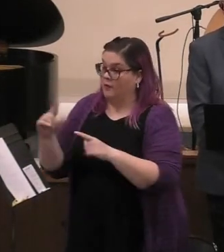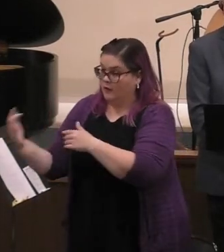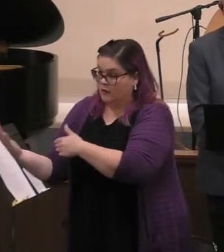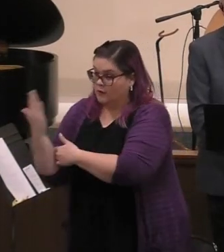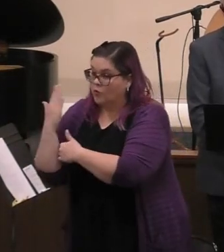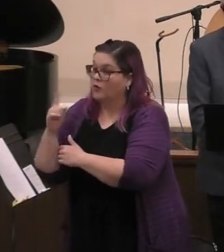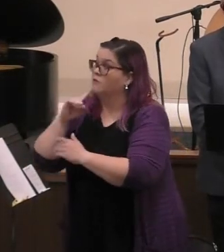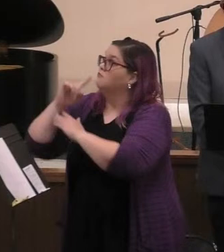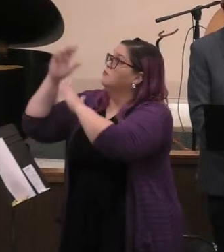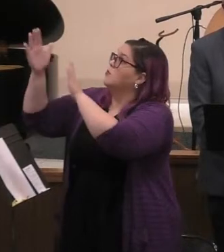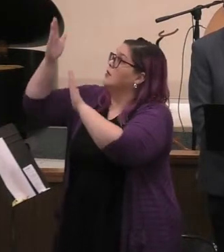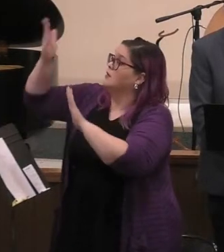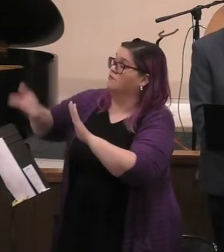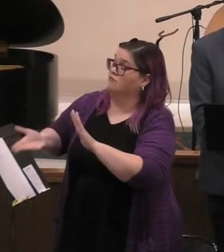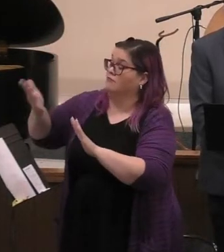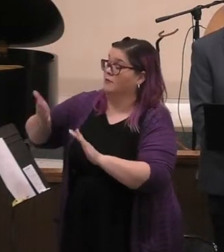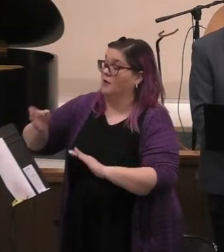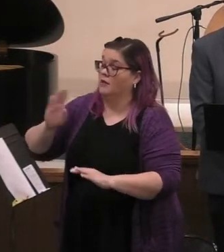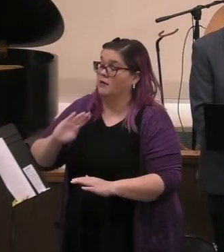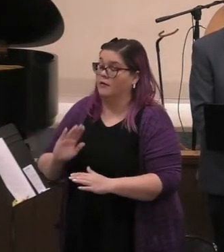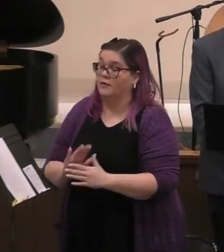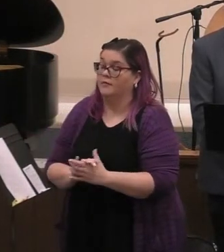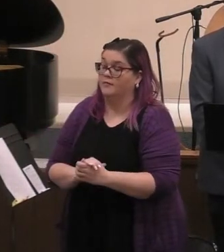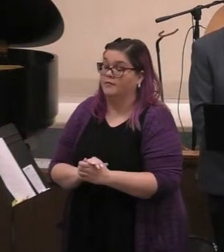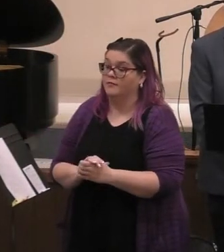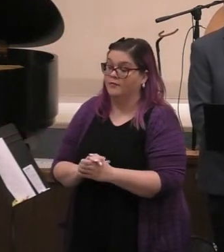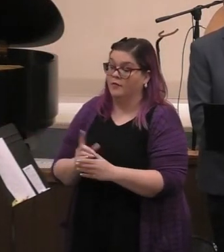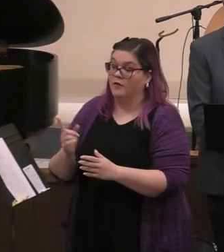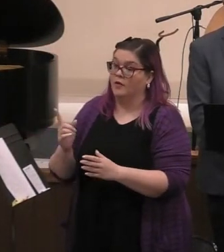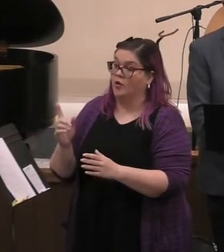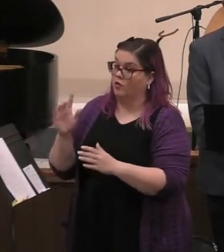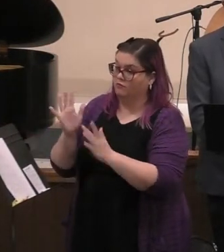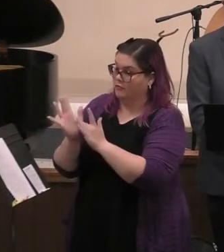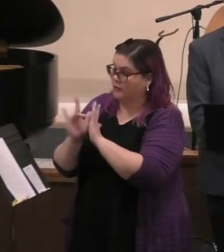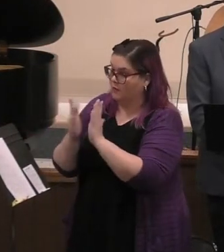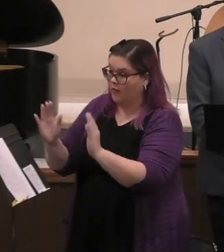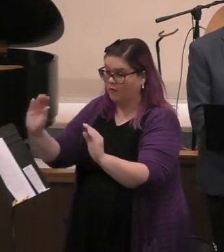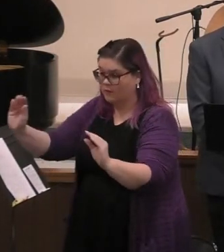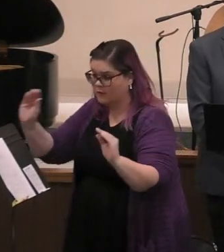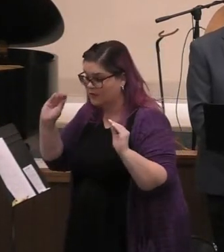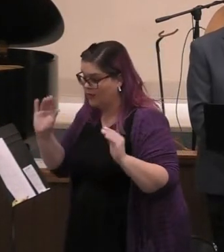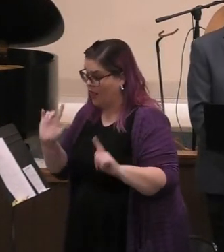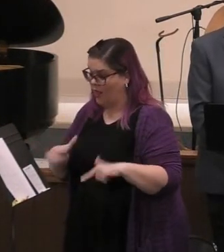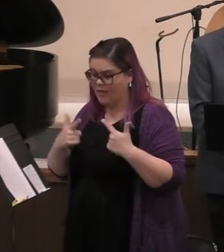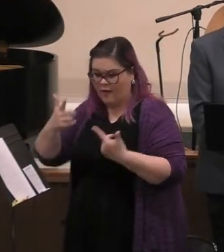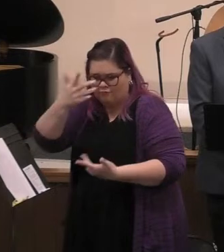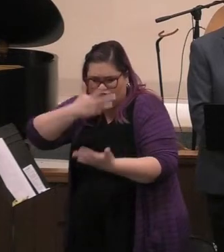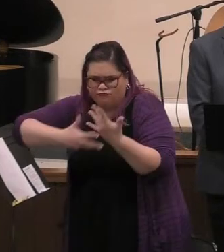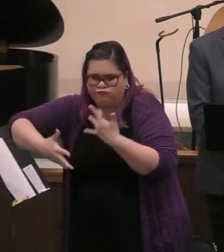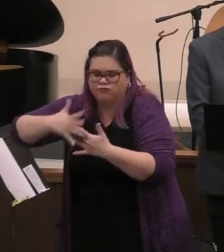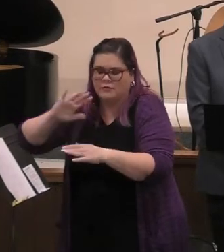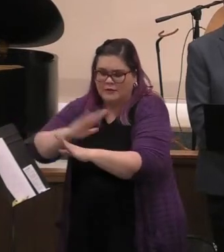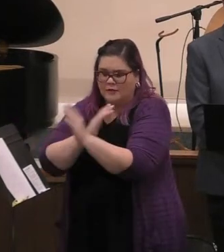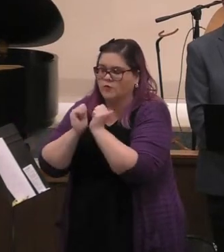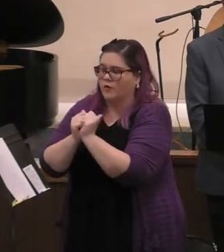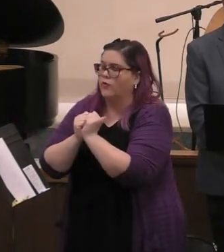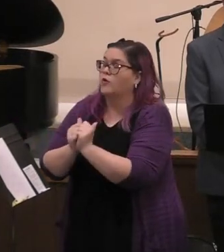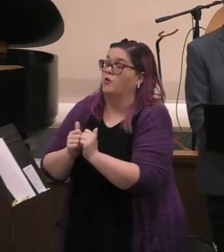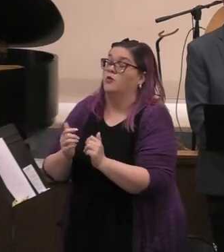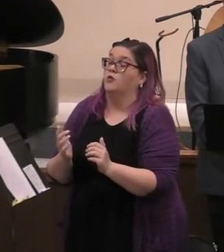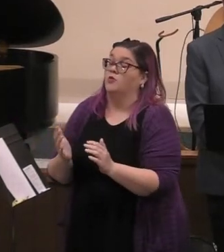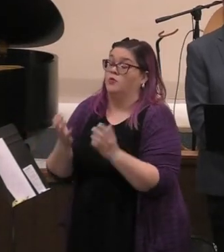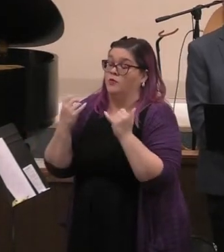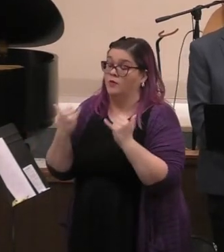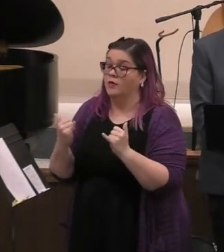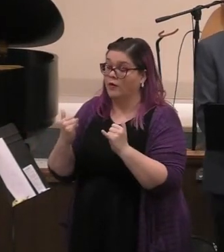be praising God as we listen to the word taught and share our lives together as we sing together. So join with